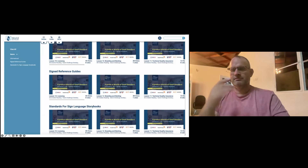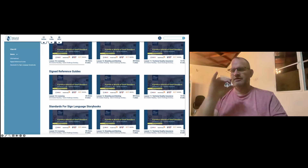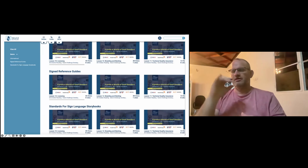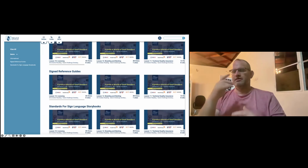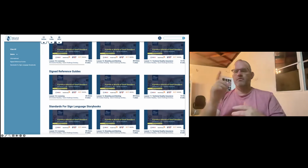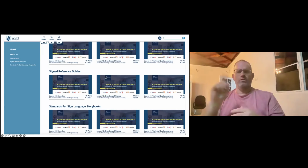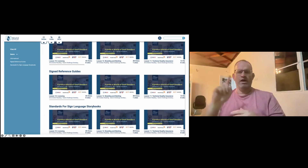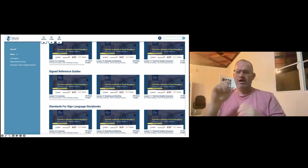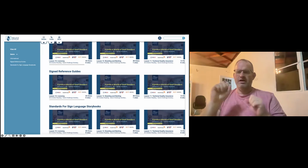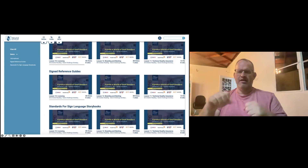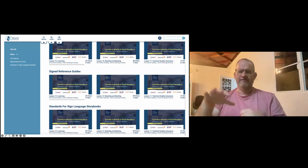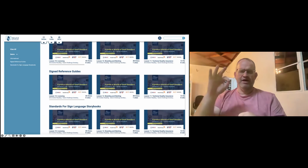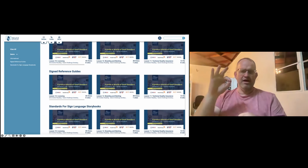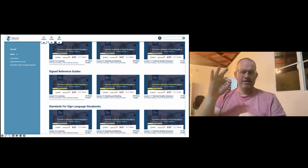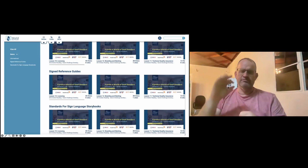accessible.